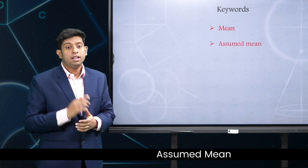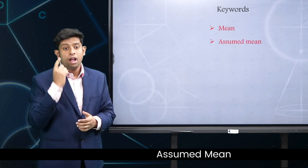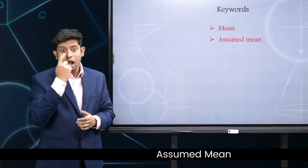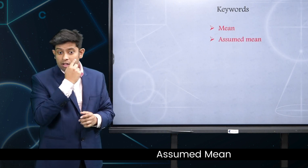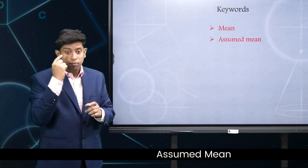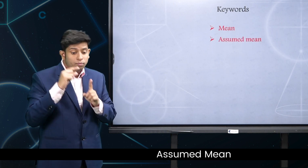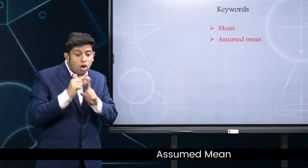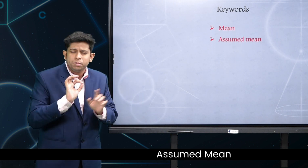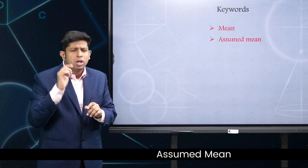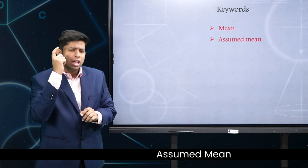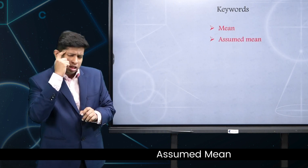assumed mean,